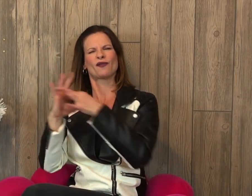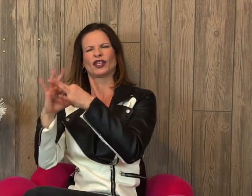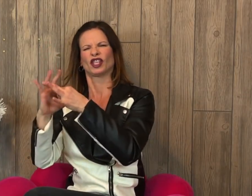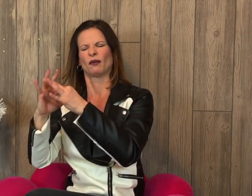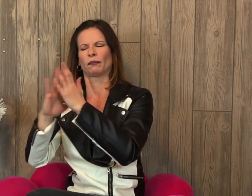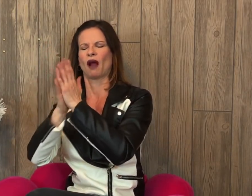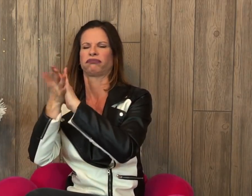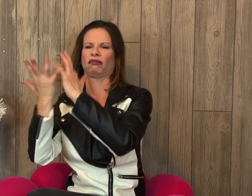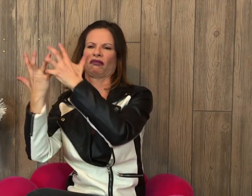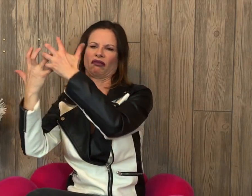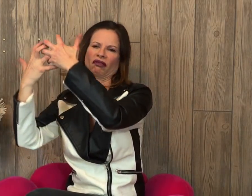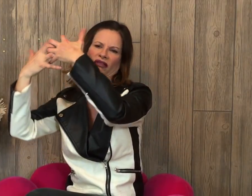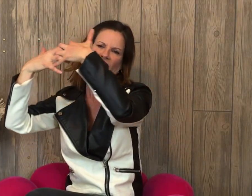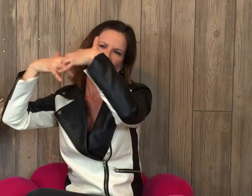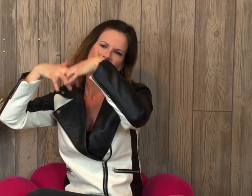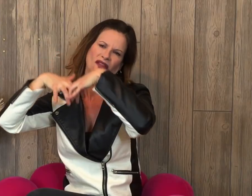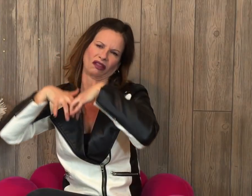many relationships crumble to an end.